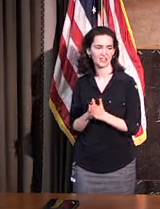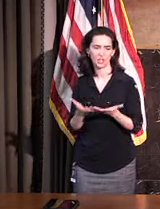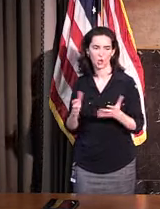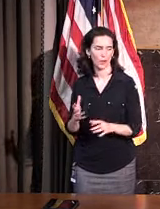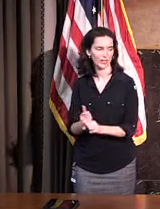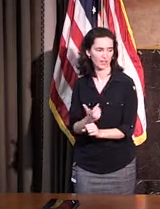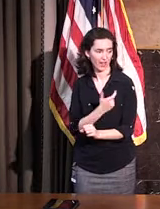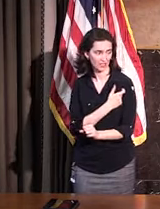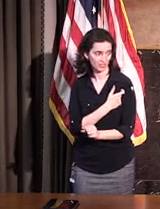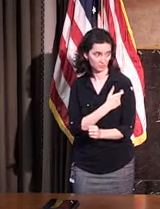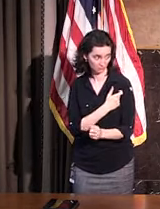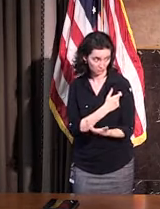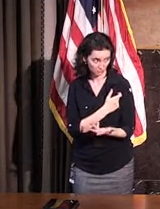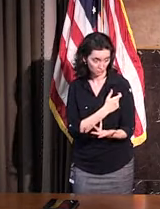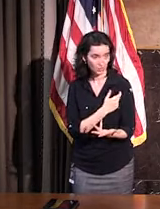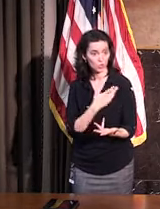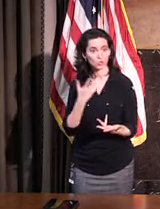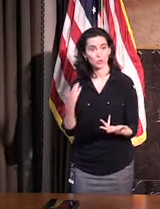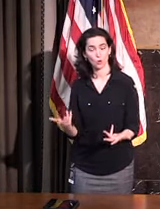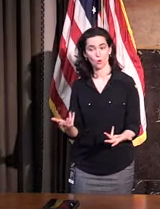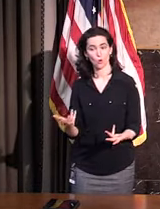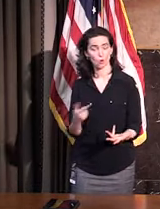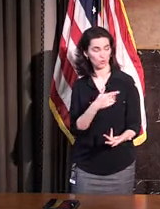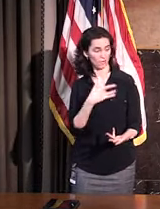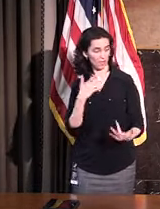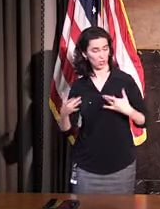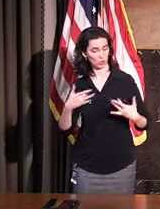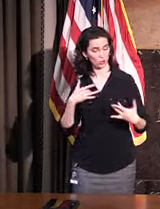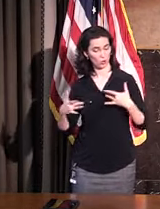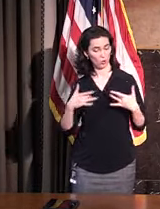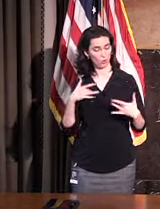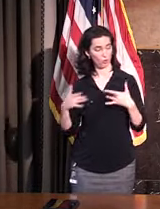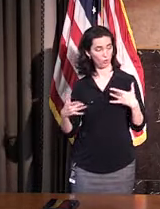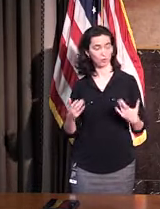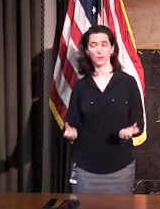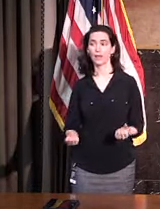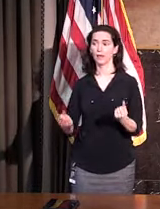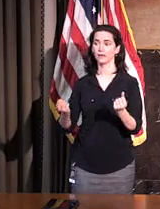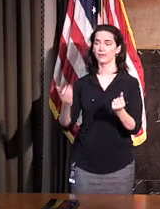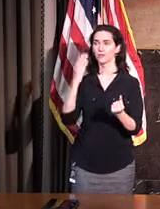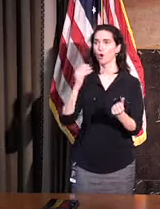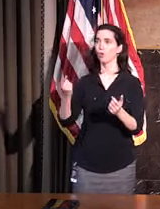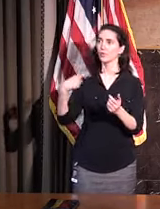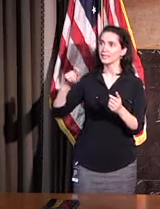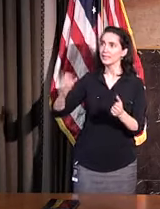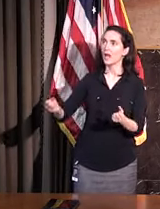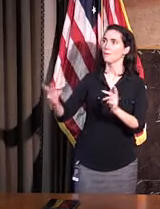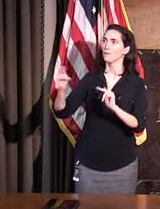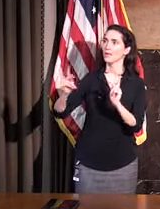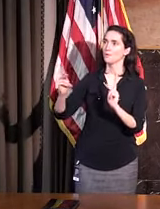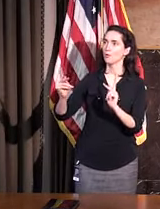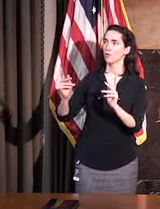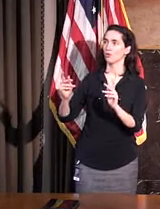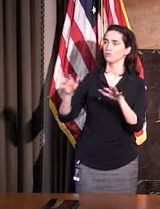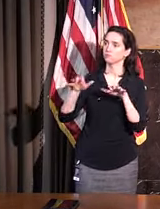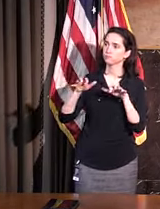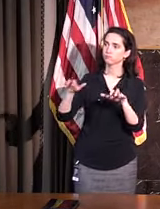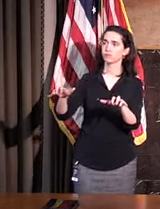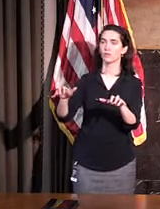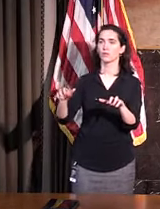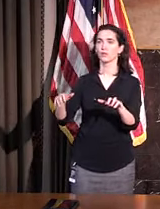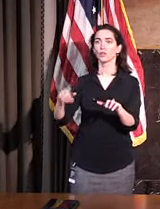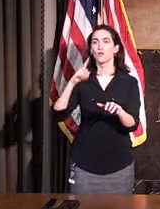getting vaccinated. So does that concern you about reaching the number needed for herd immunity if you didn't see enough